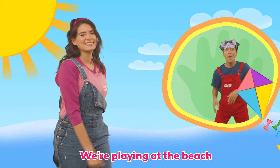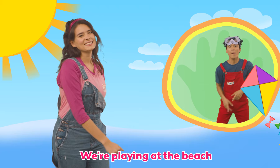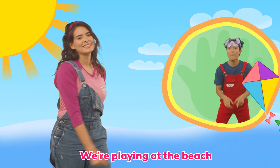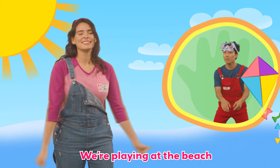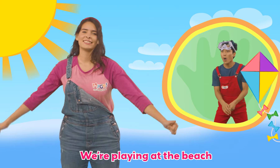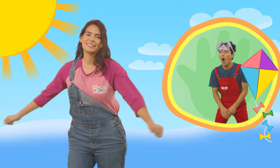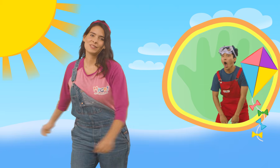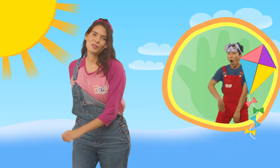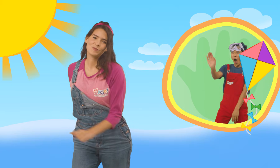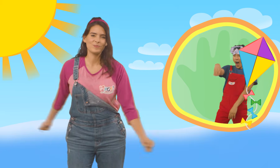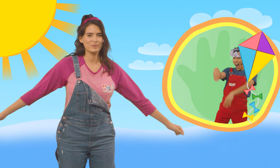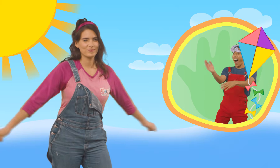beach.